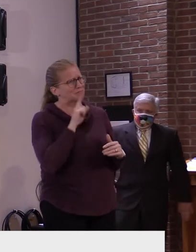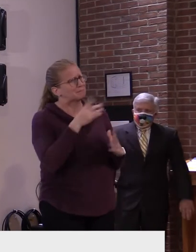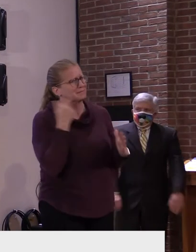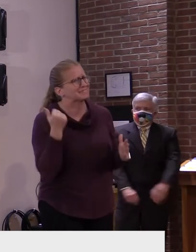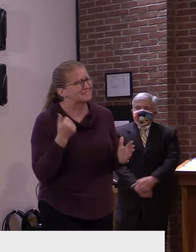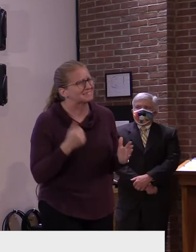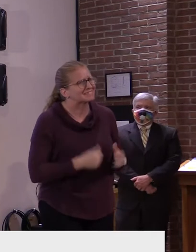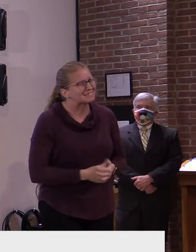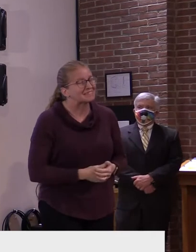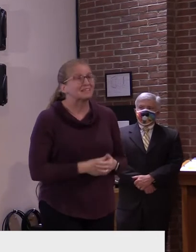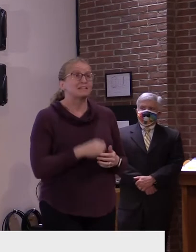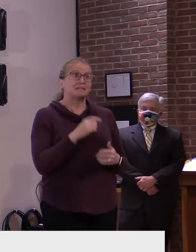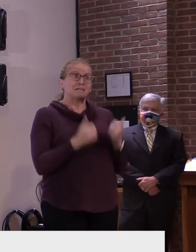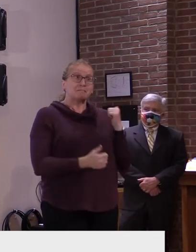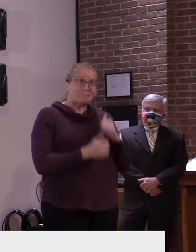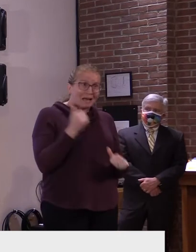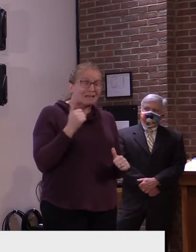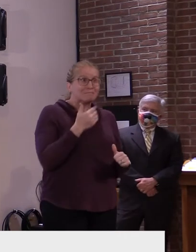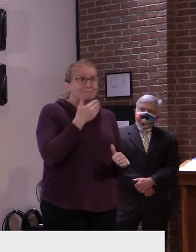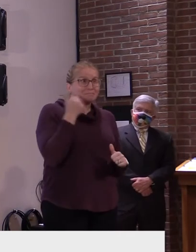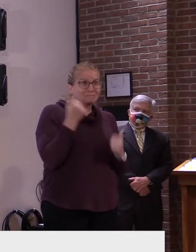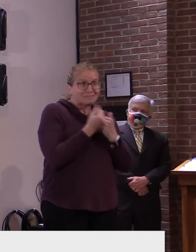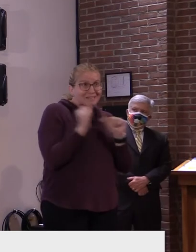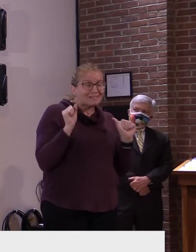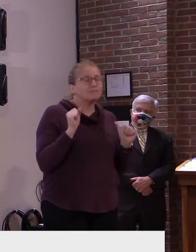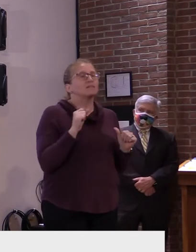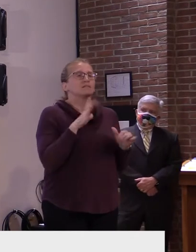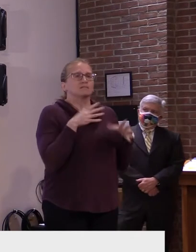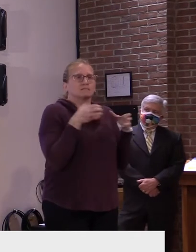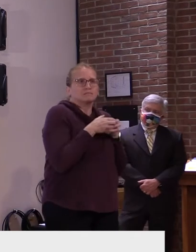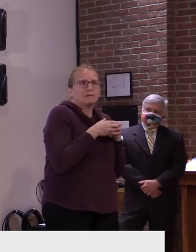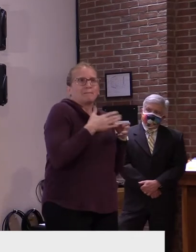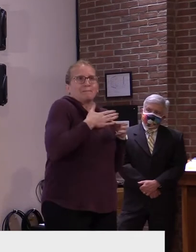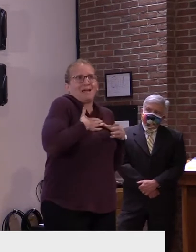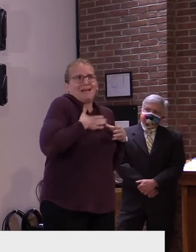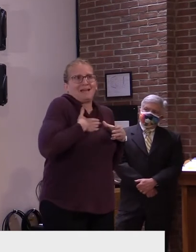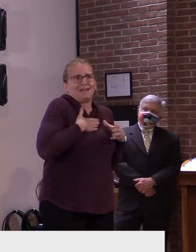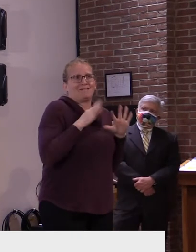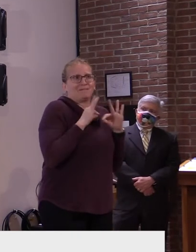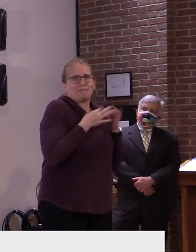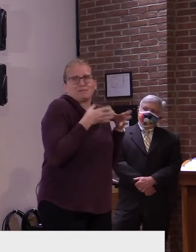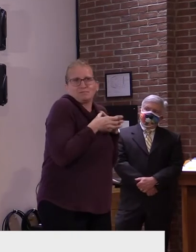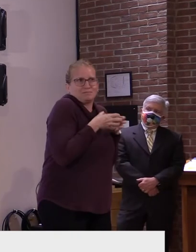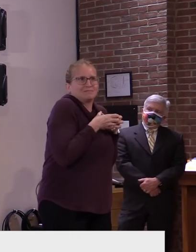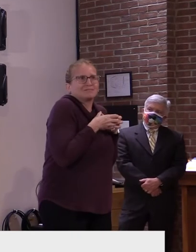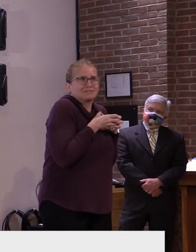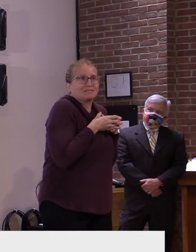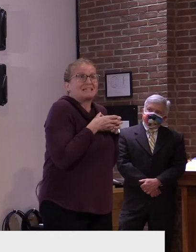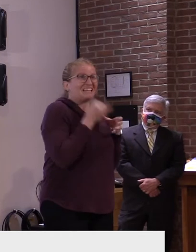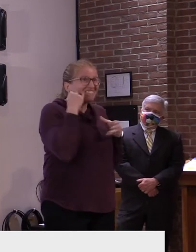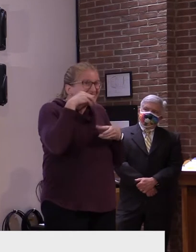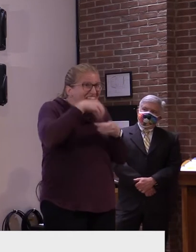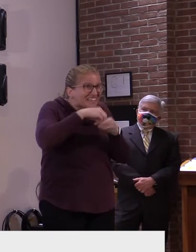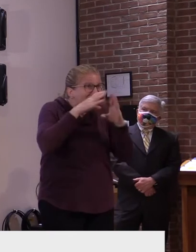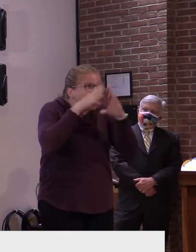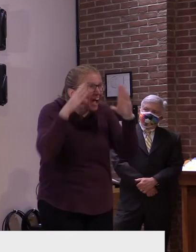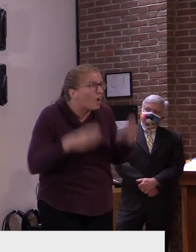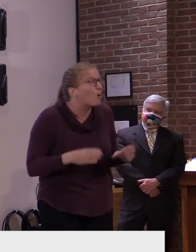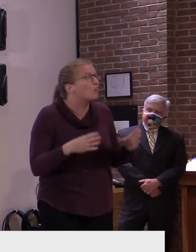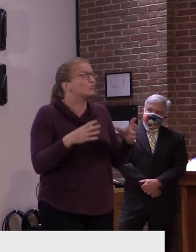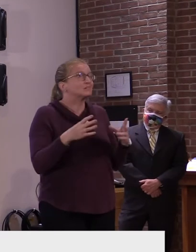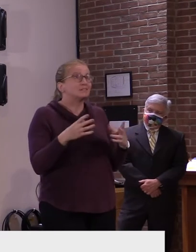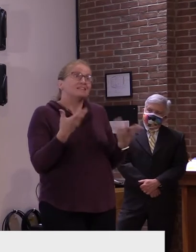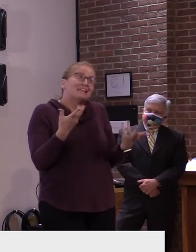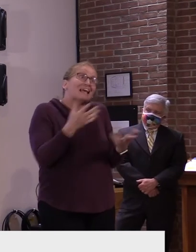to stick to your own household especially when it comes to indoor gatherings and when people are eating obviously